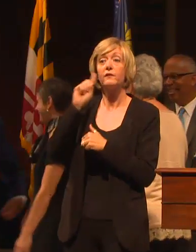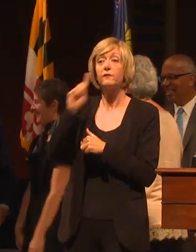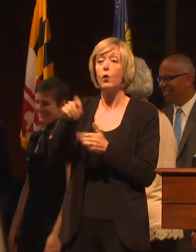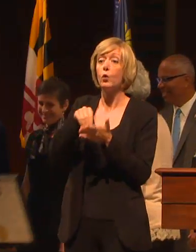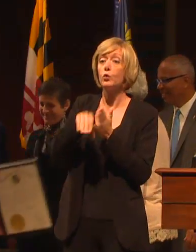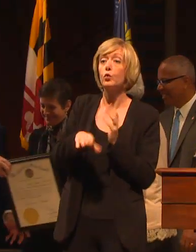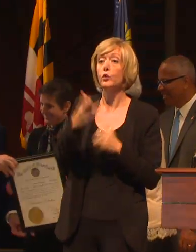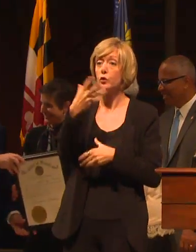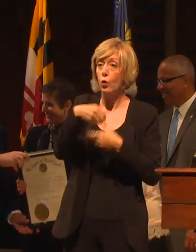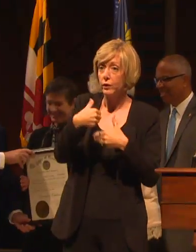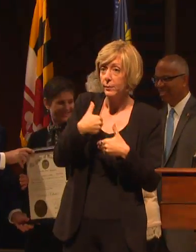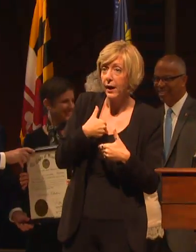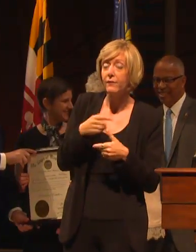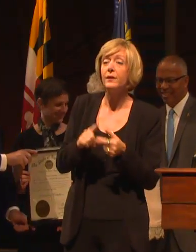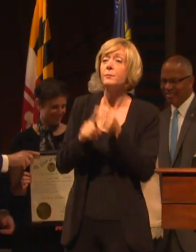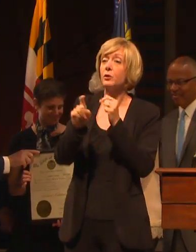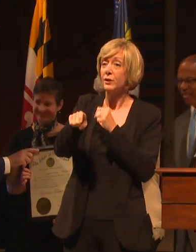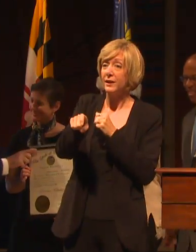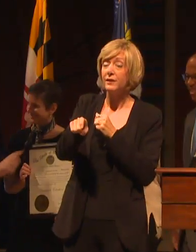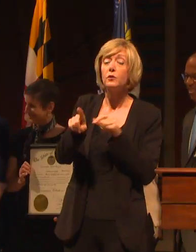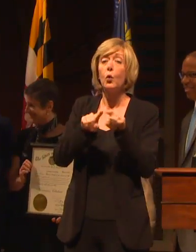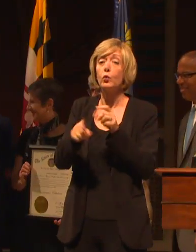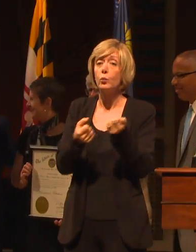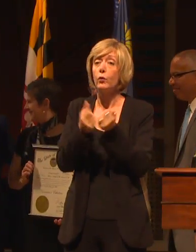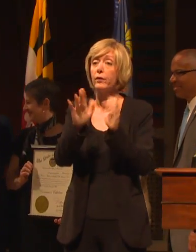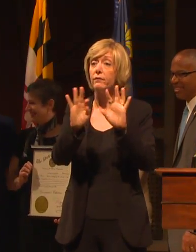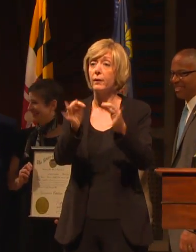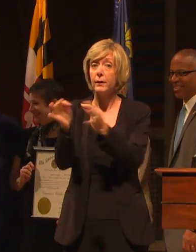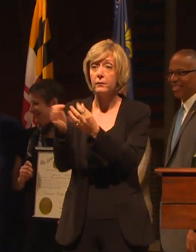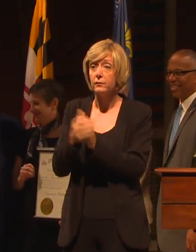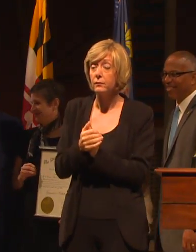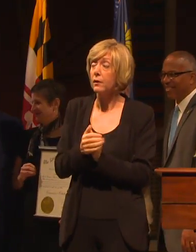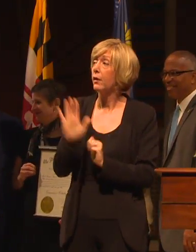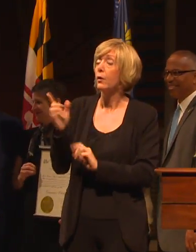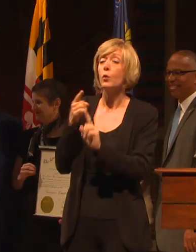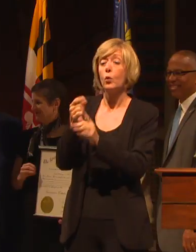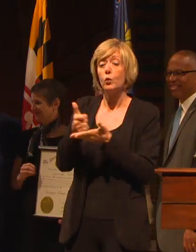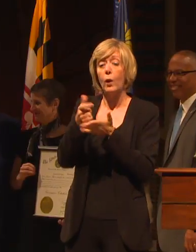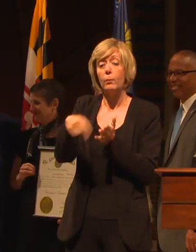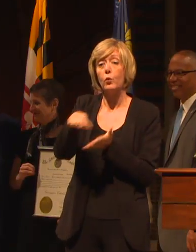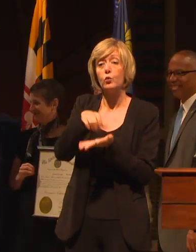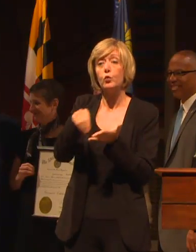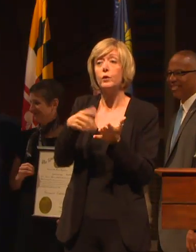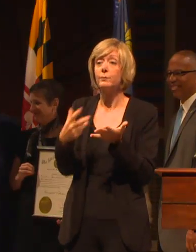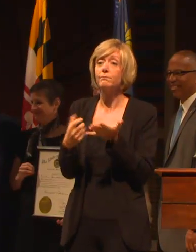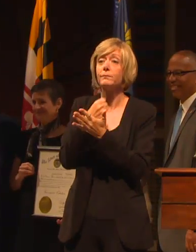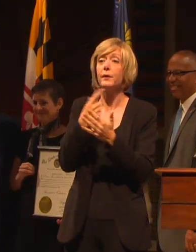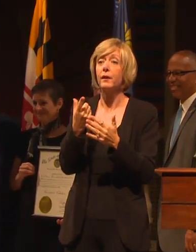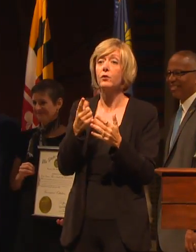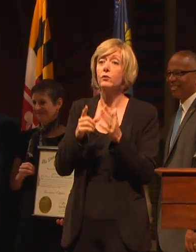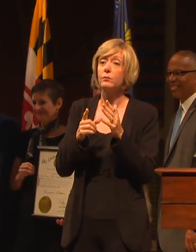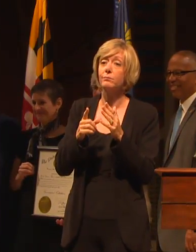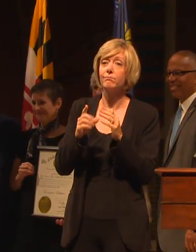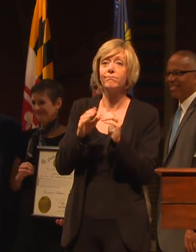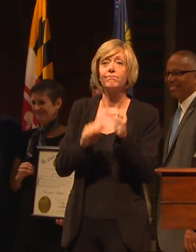and special needs, as well as for their families. Their goal is to help students reach their highest level of